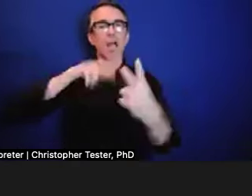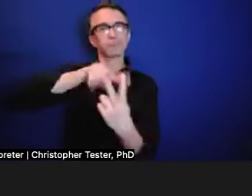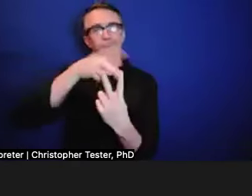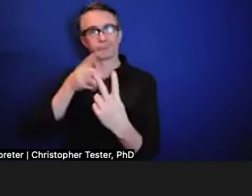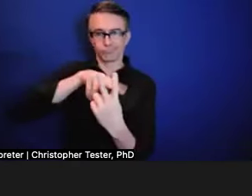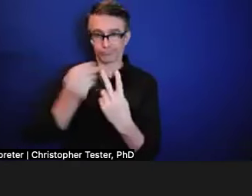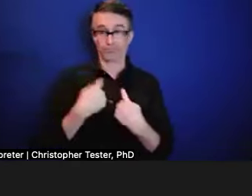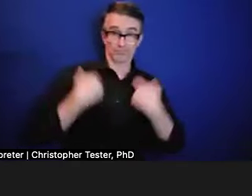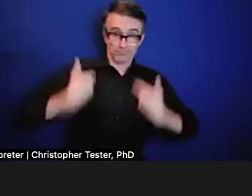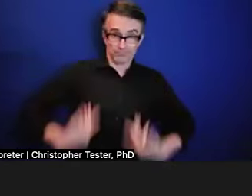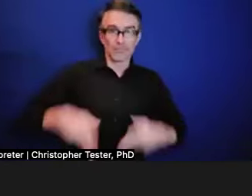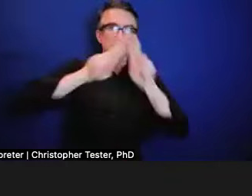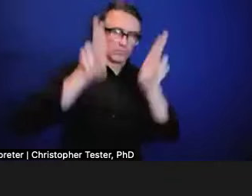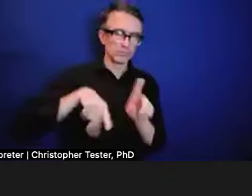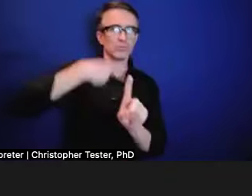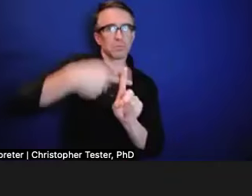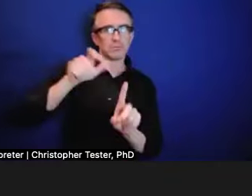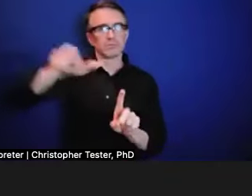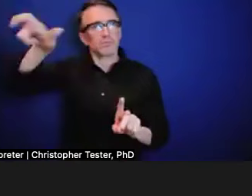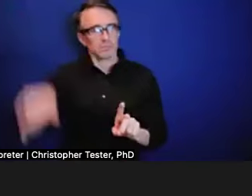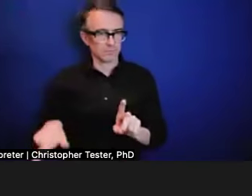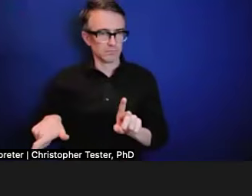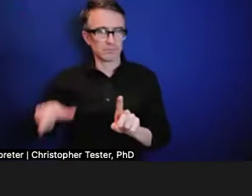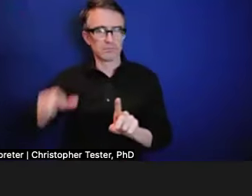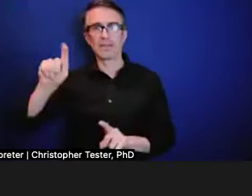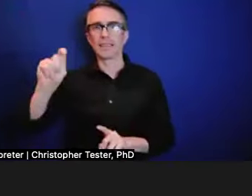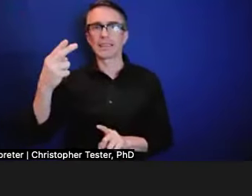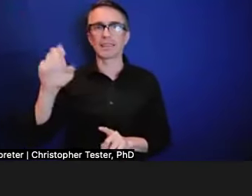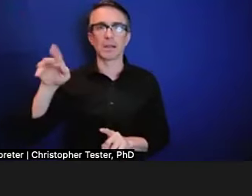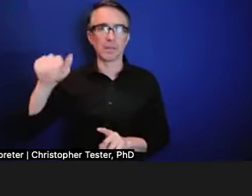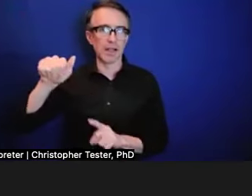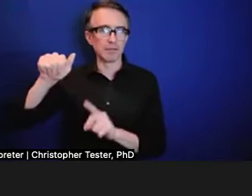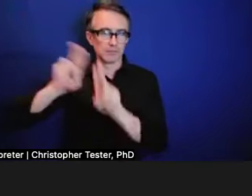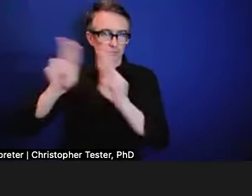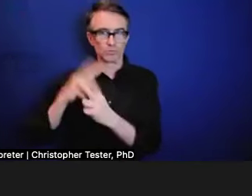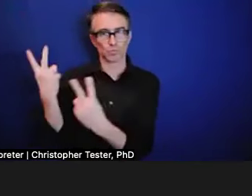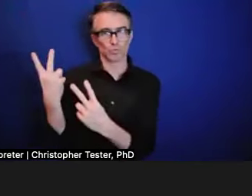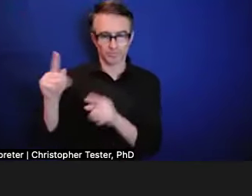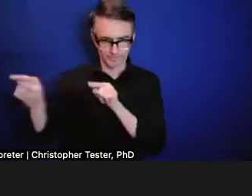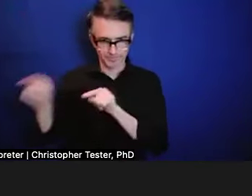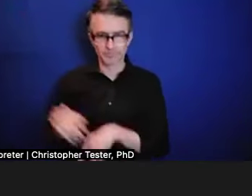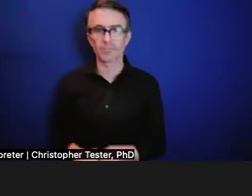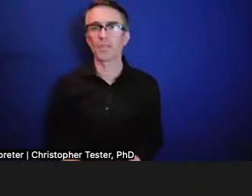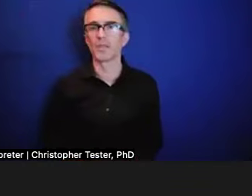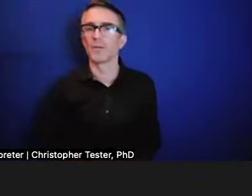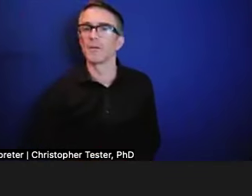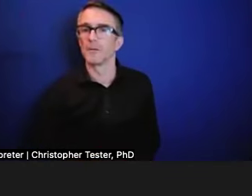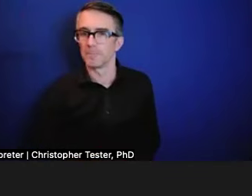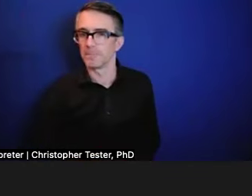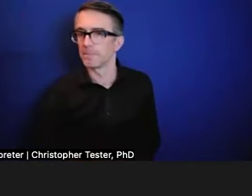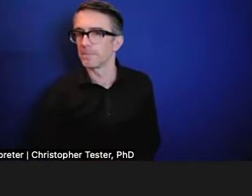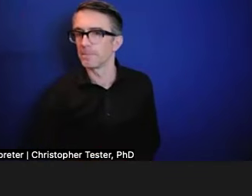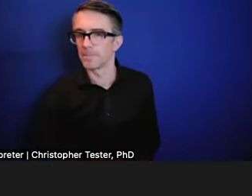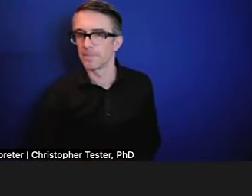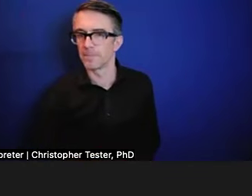not delay any further, and we will jump straight into the welcoming remarks and the opening remarks